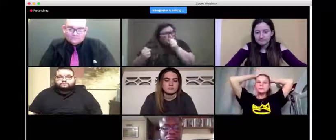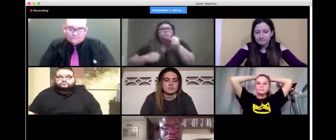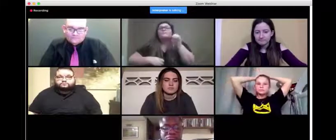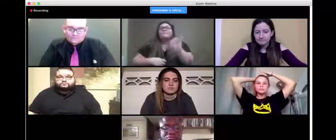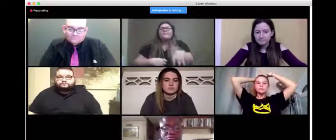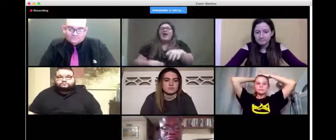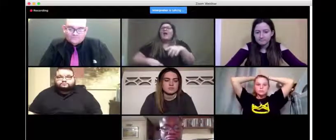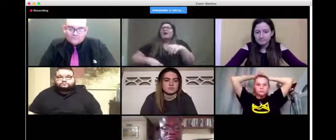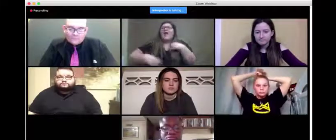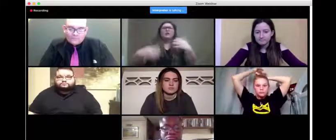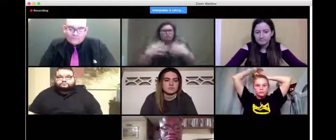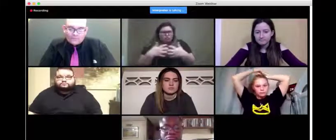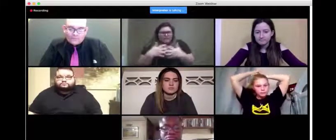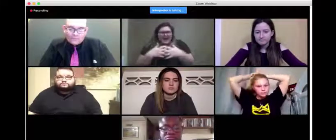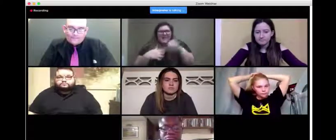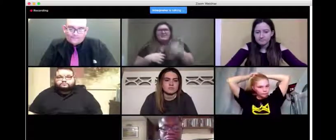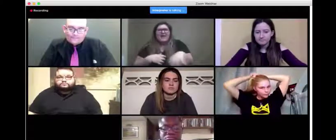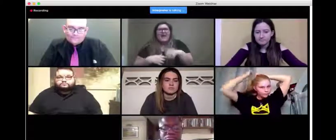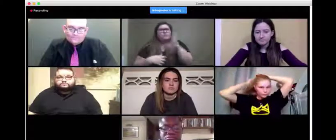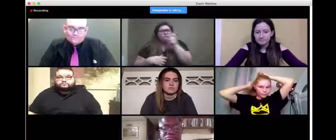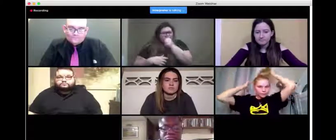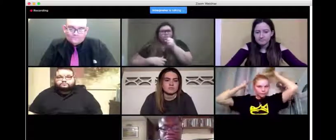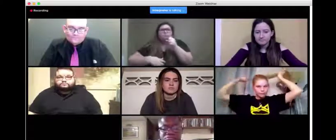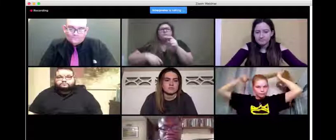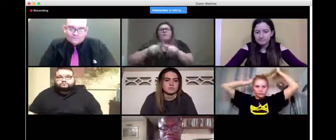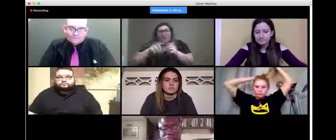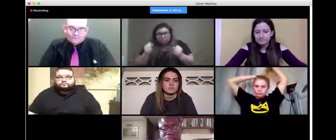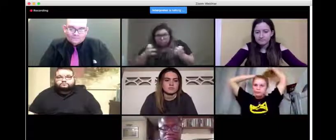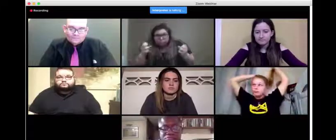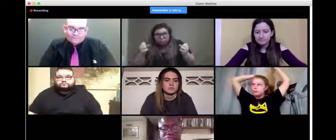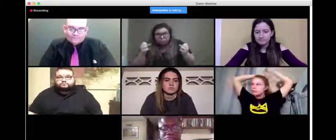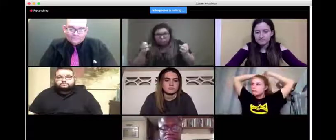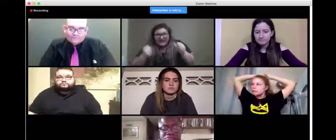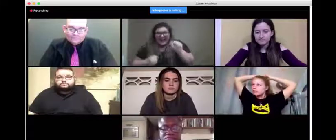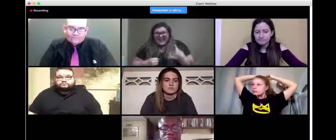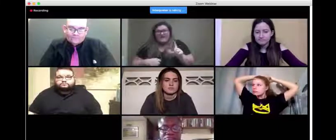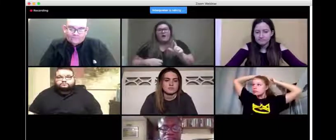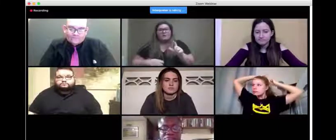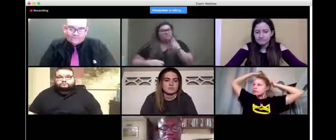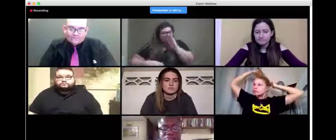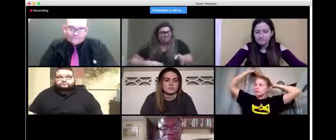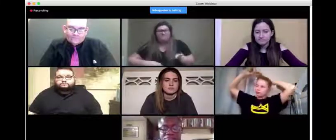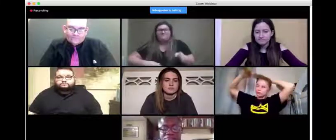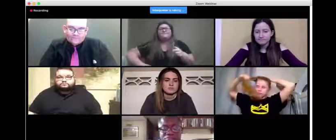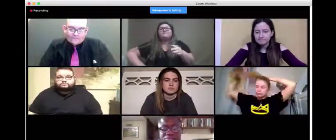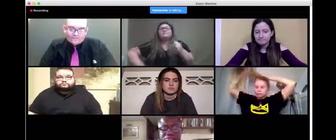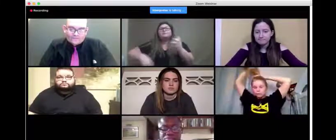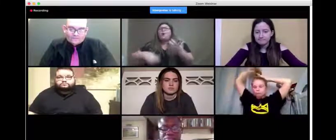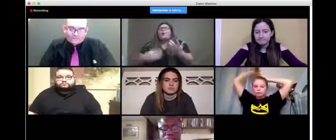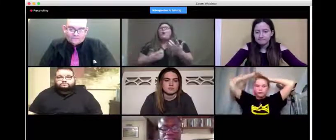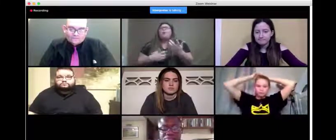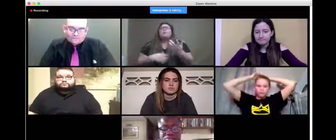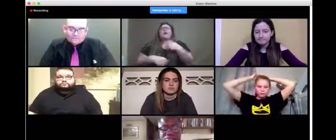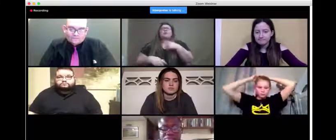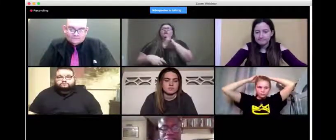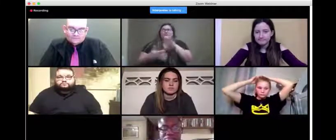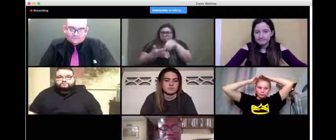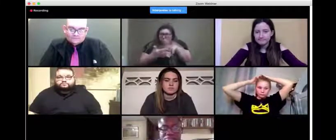mouth and just used ASL. So really, I learned from her and from my best friend